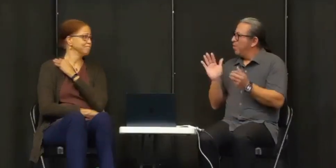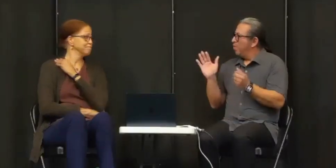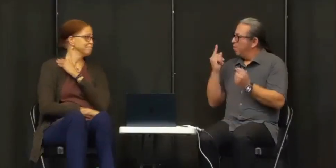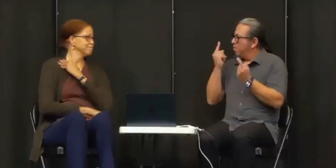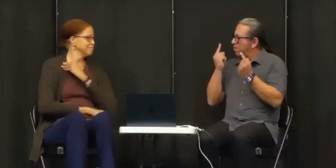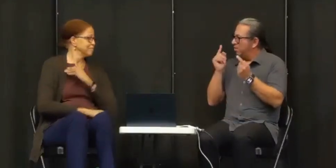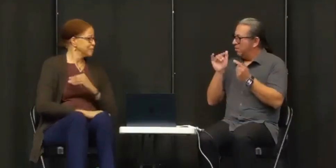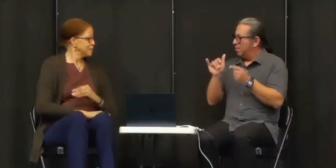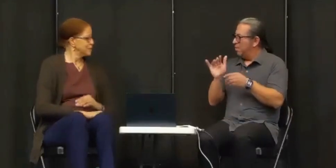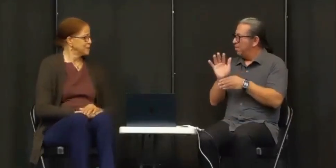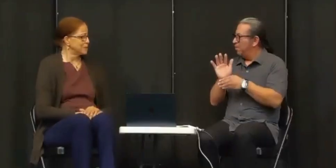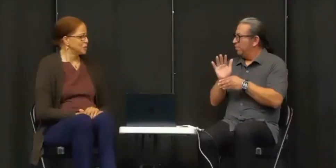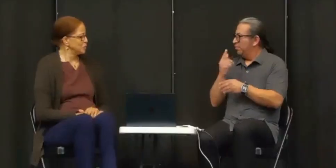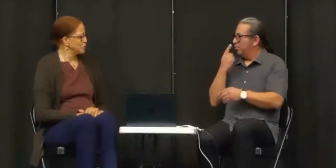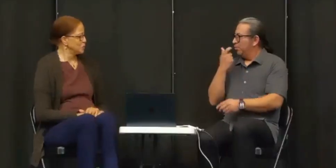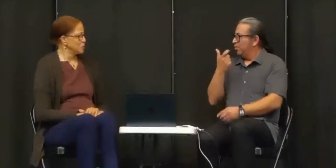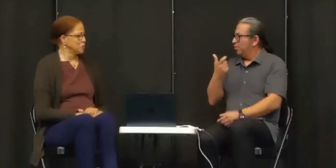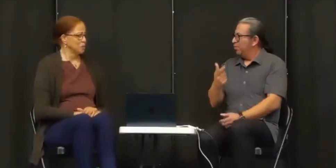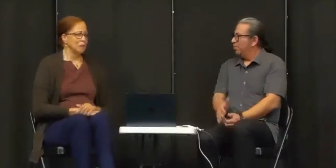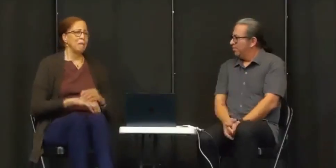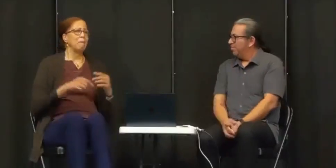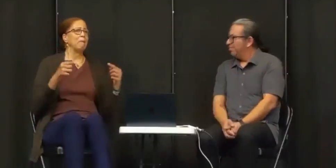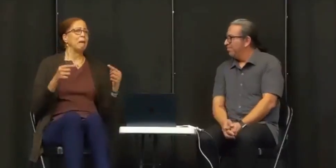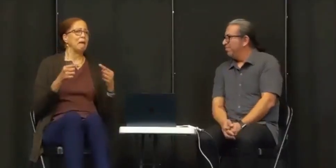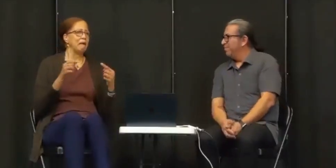watch. What are your thoughts?